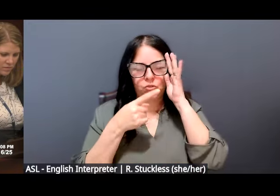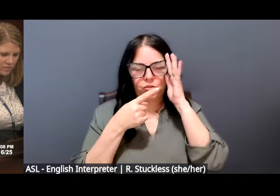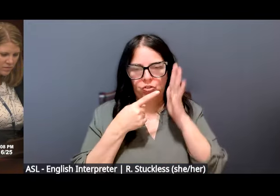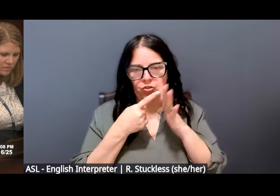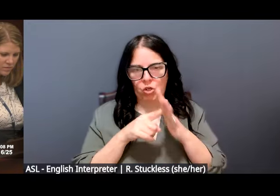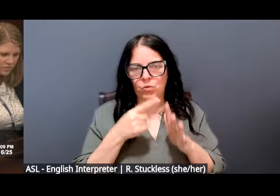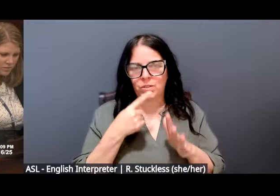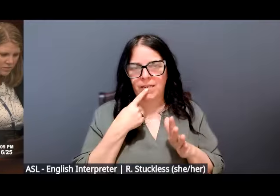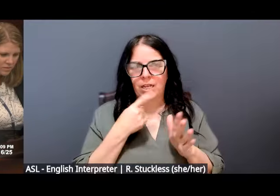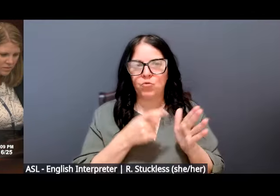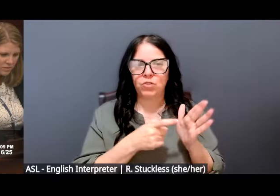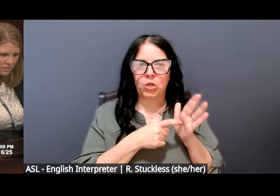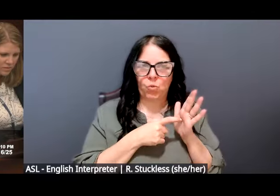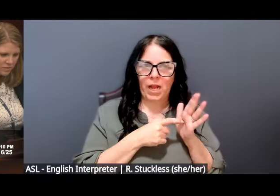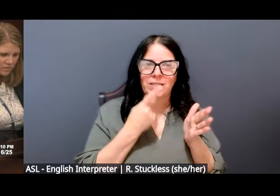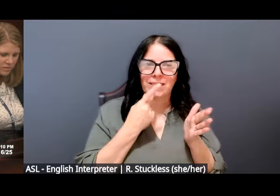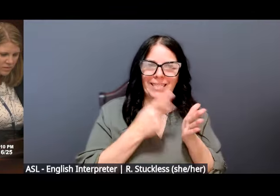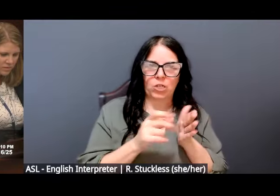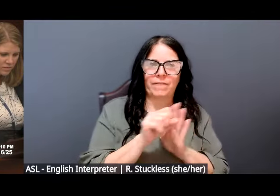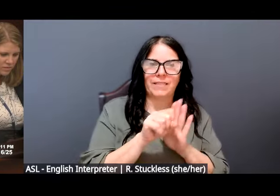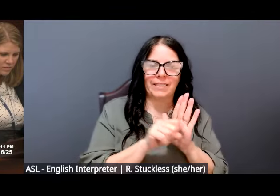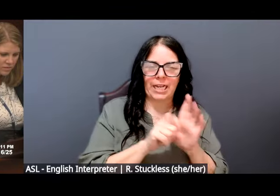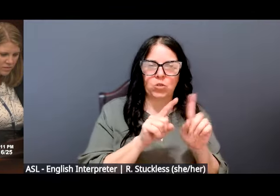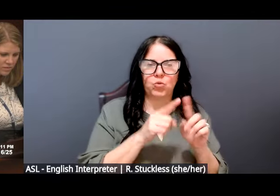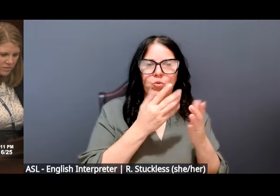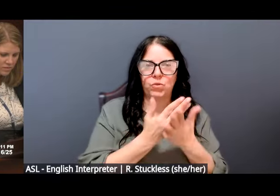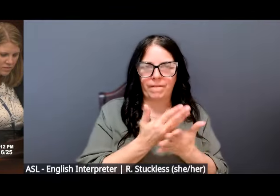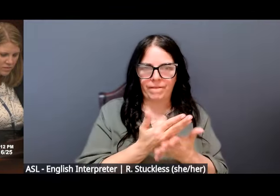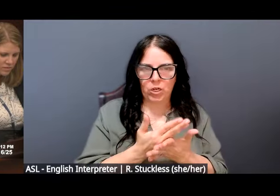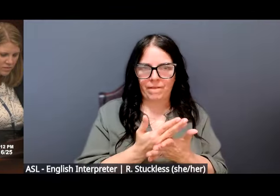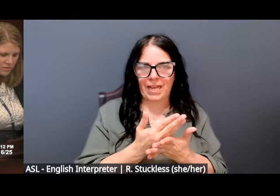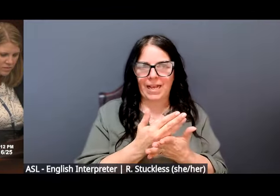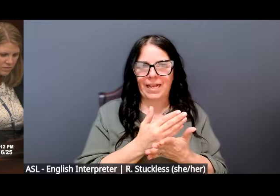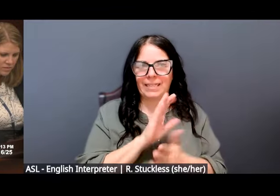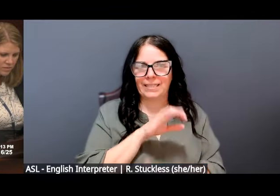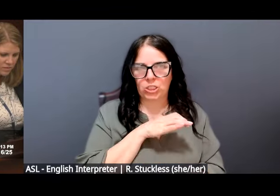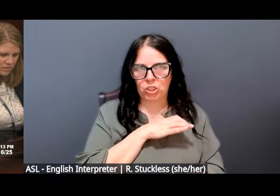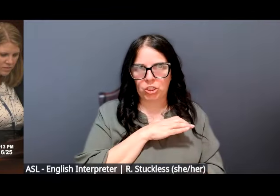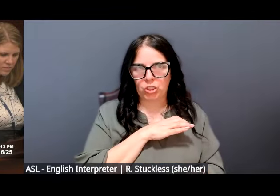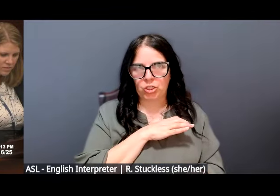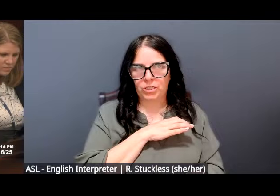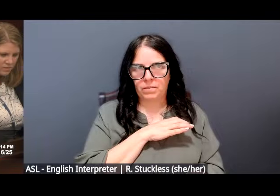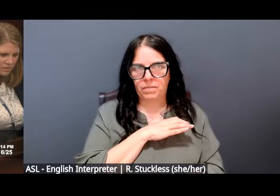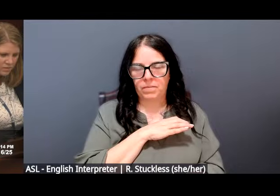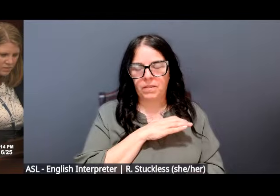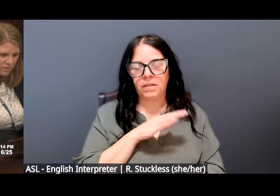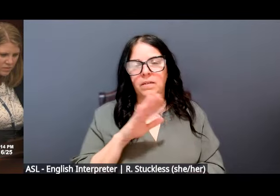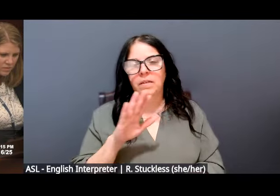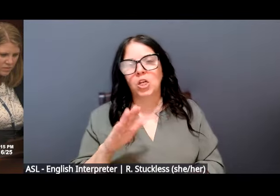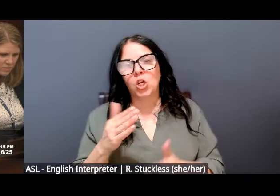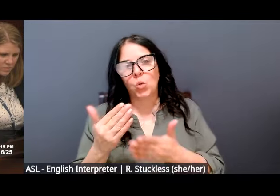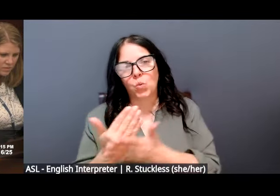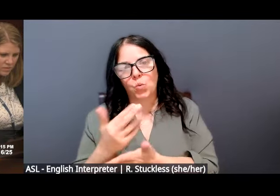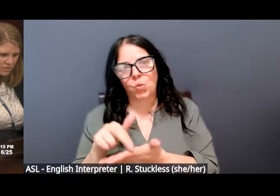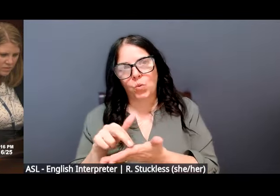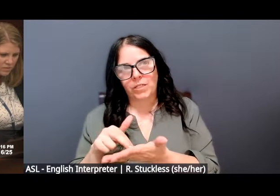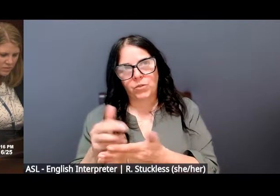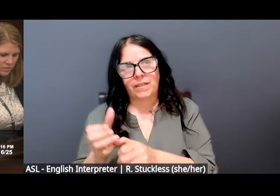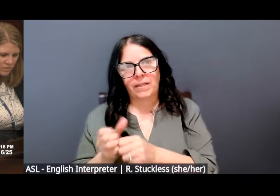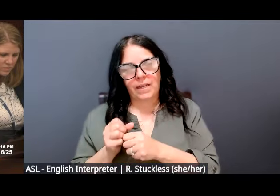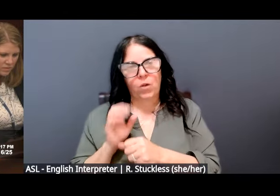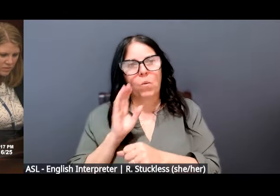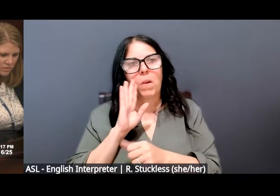Secretary of State to verify citizenship and go through all of that, new registrations, when they come in, will be handled,